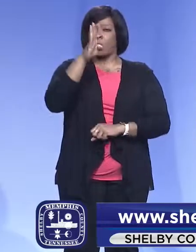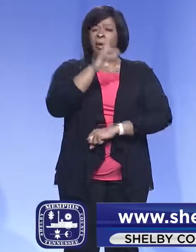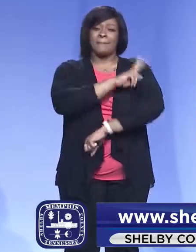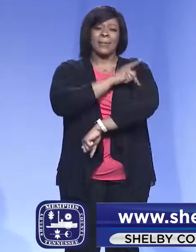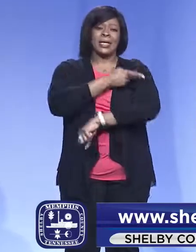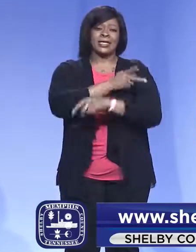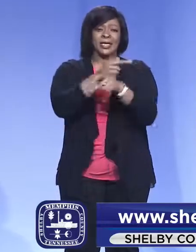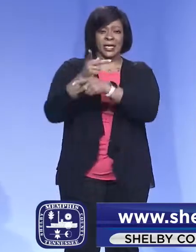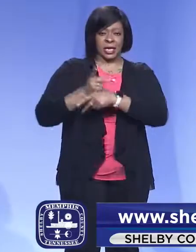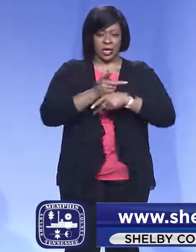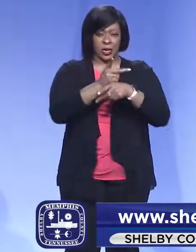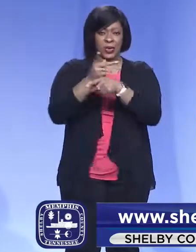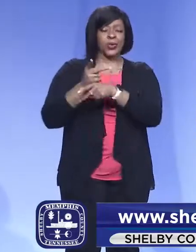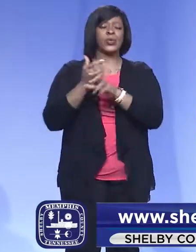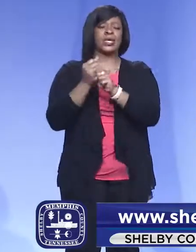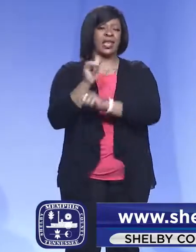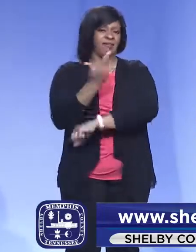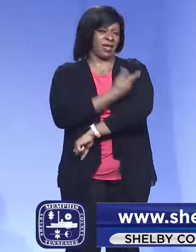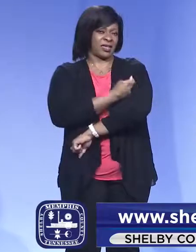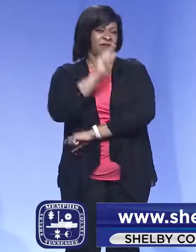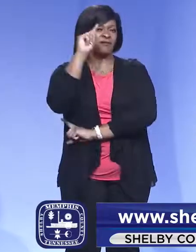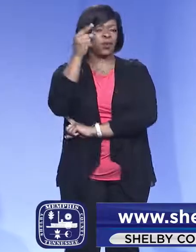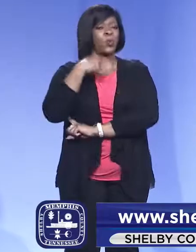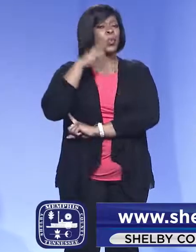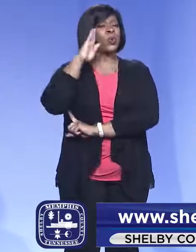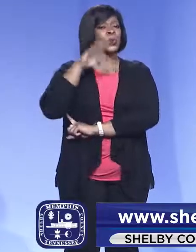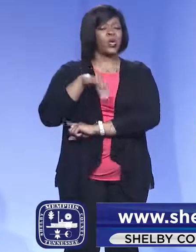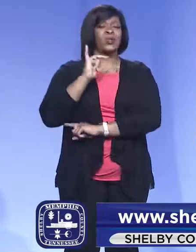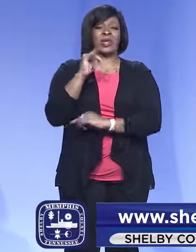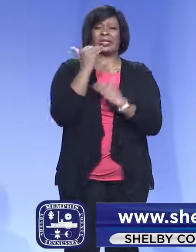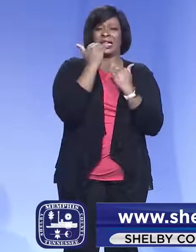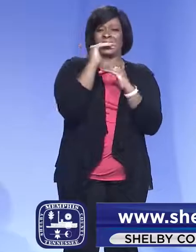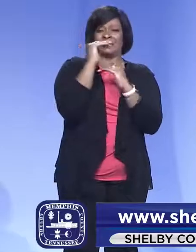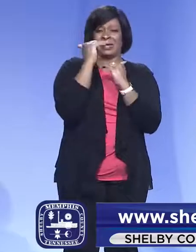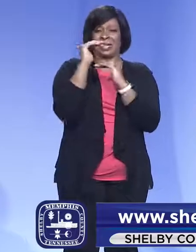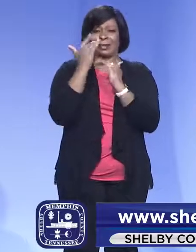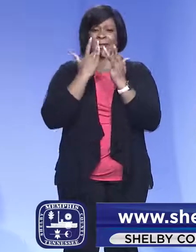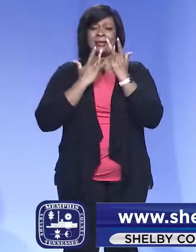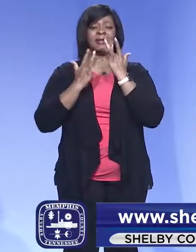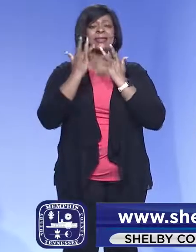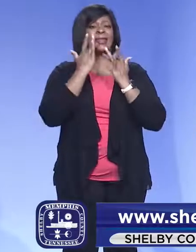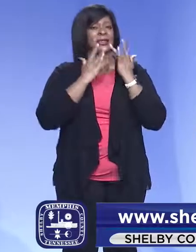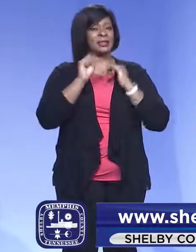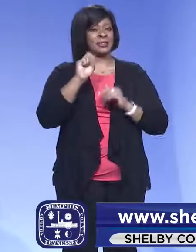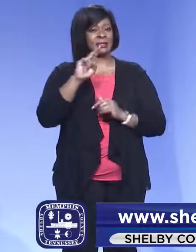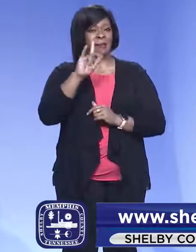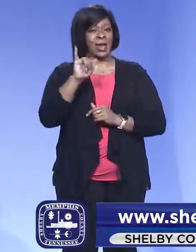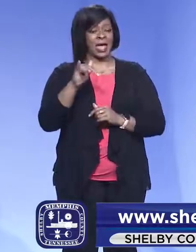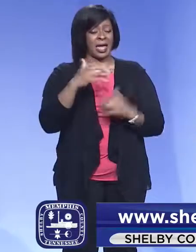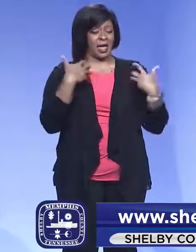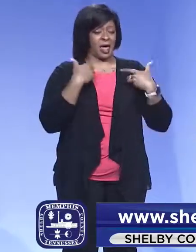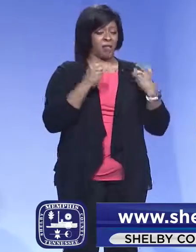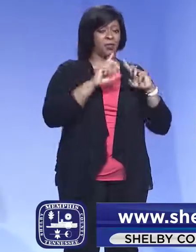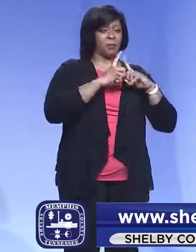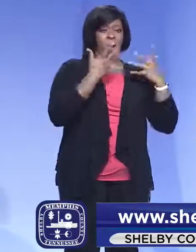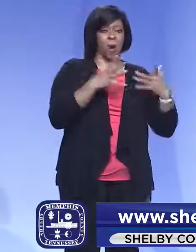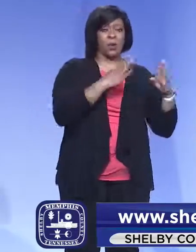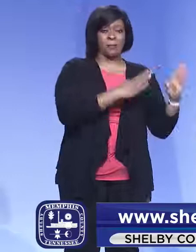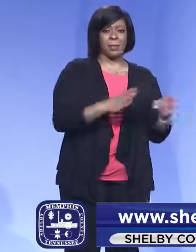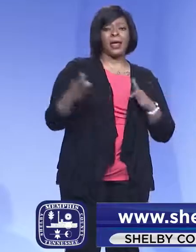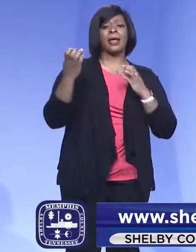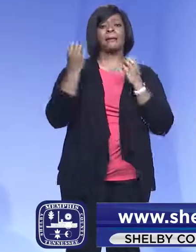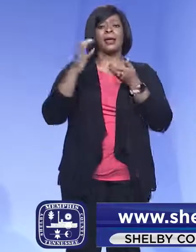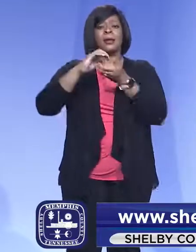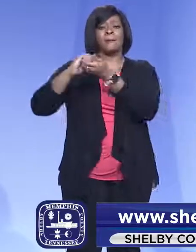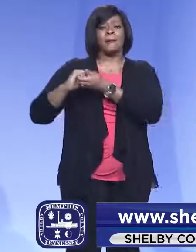patient care. And we knew that that was a very limited supply, and we planned as a health department, along with many